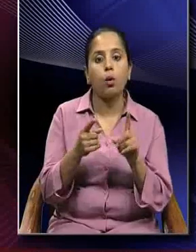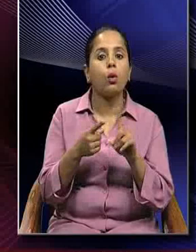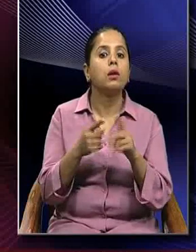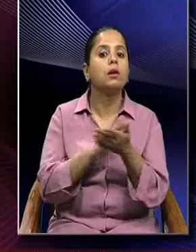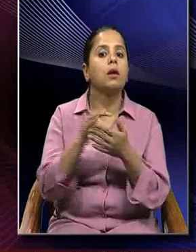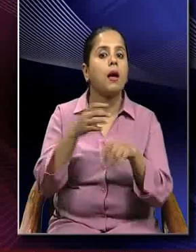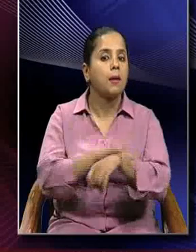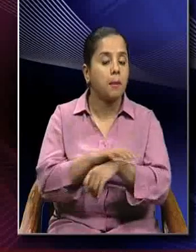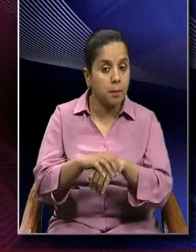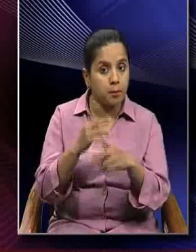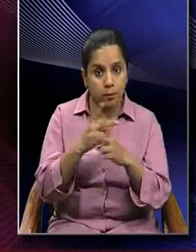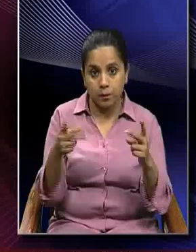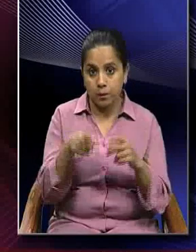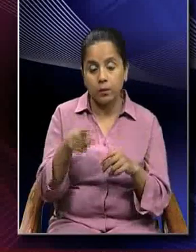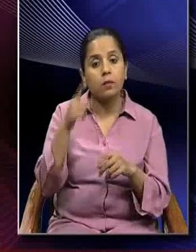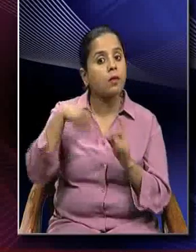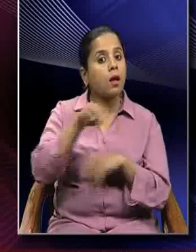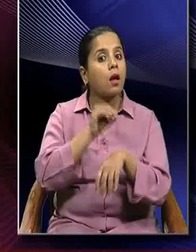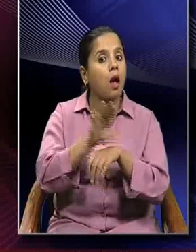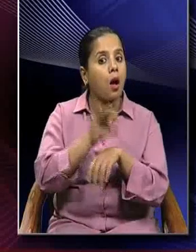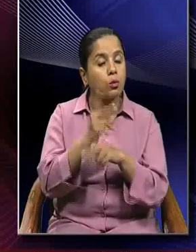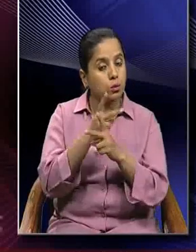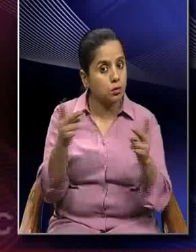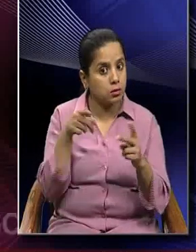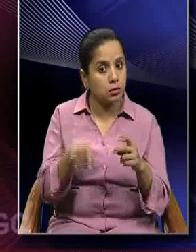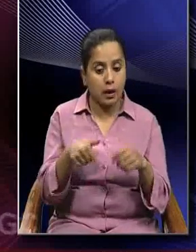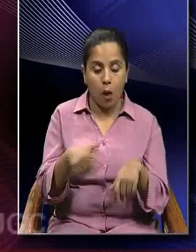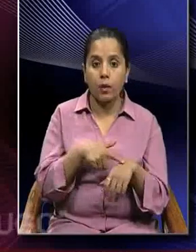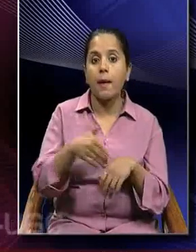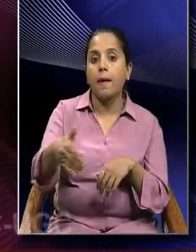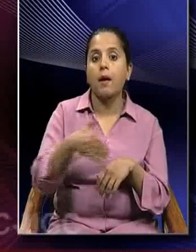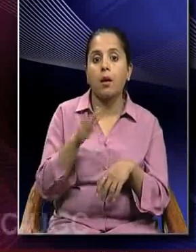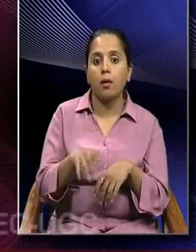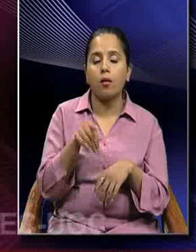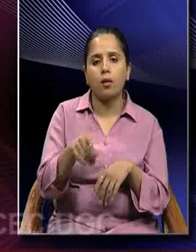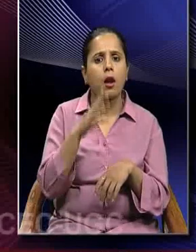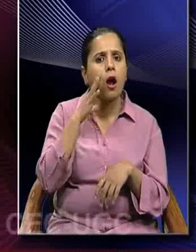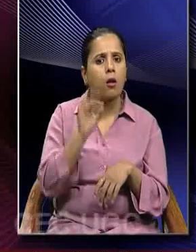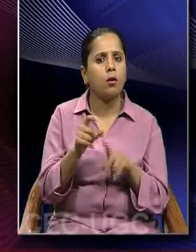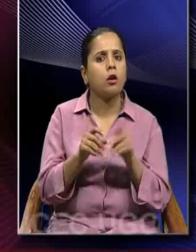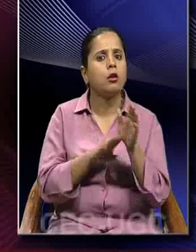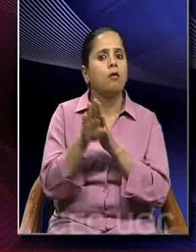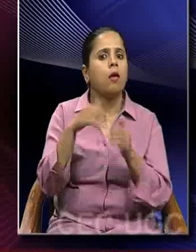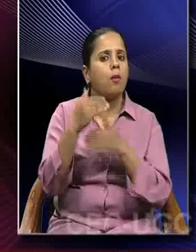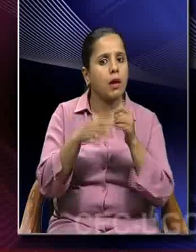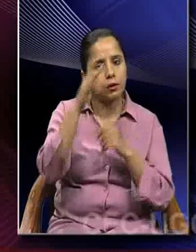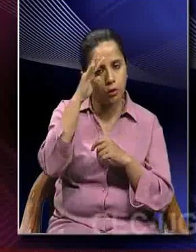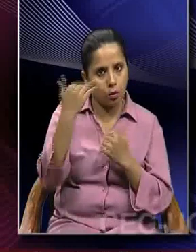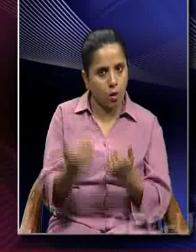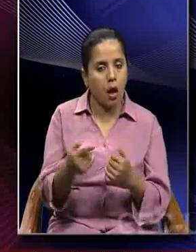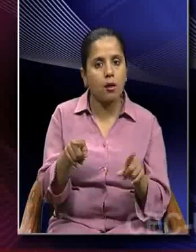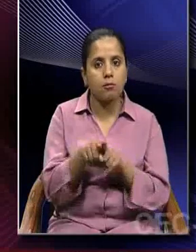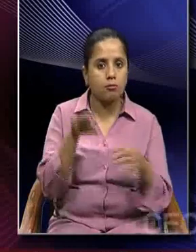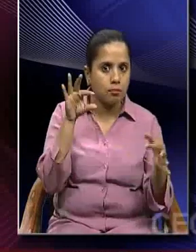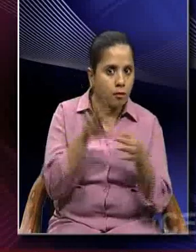counseling psychology, among other fields, and it was during this period that there was a significant development of theoretically grounded